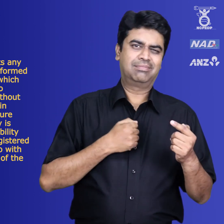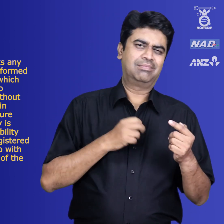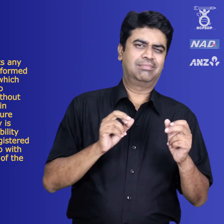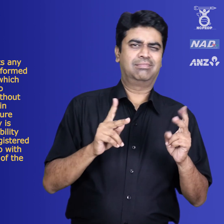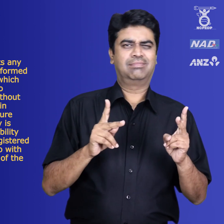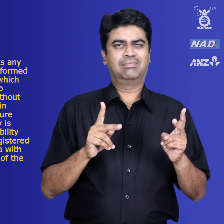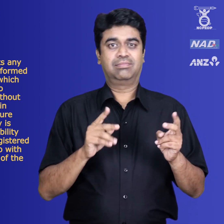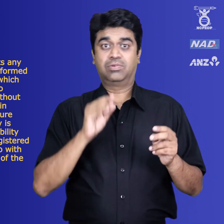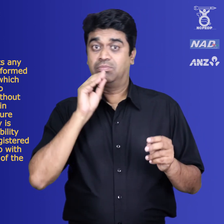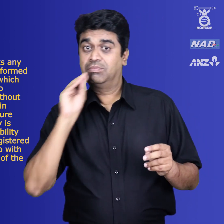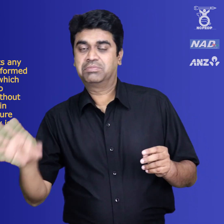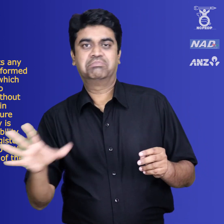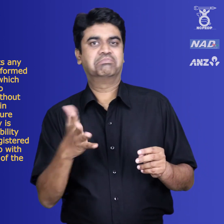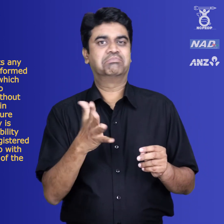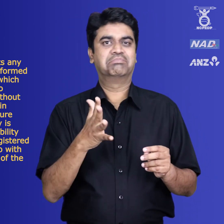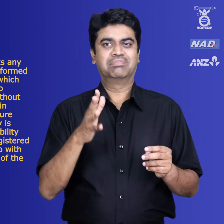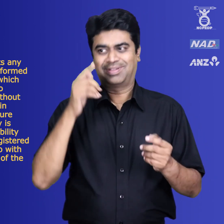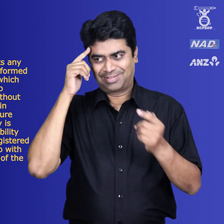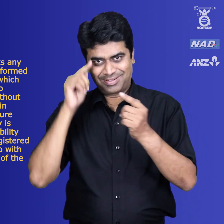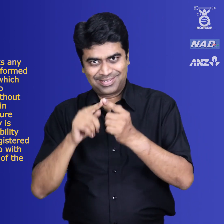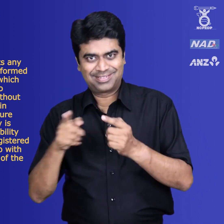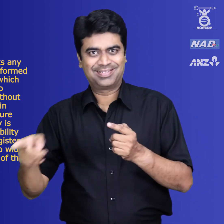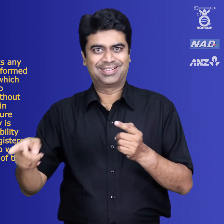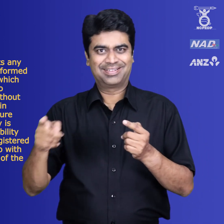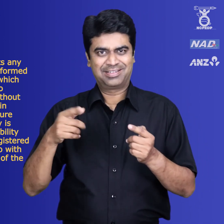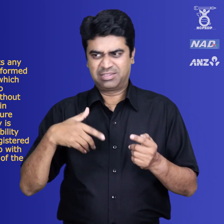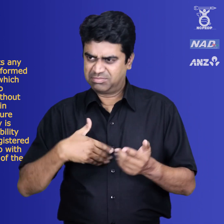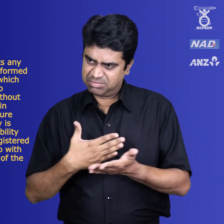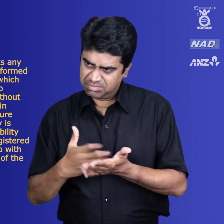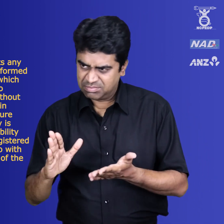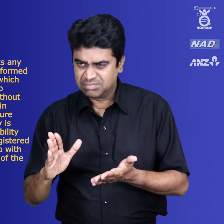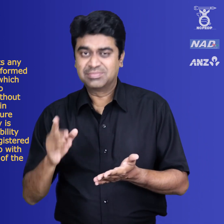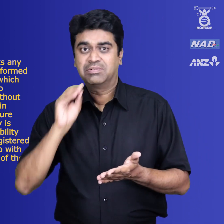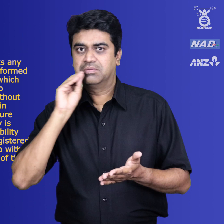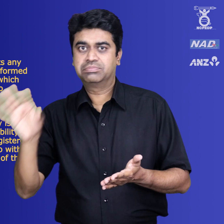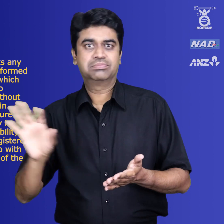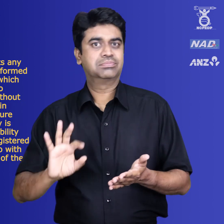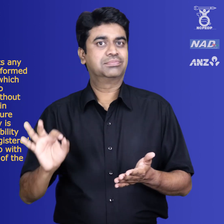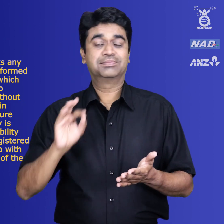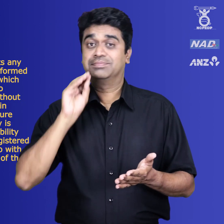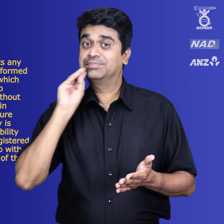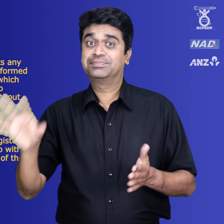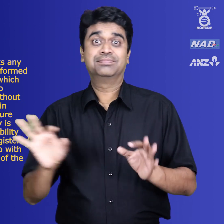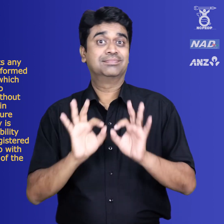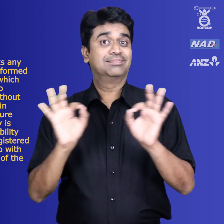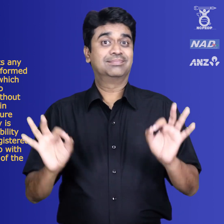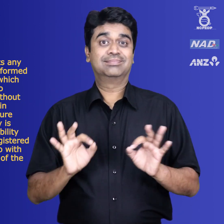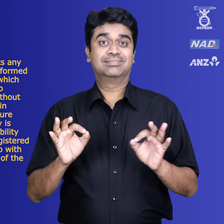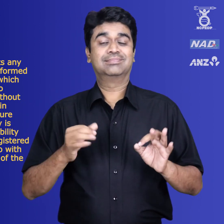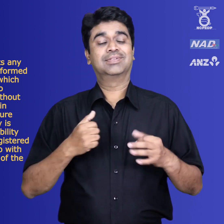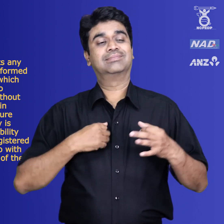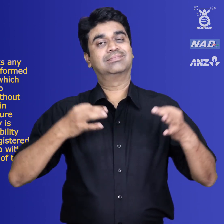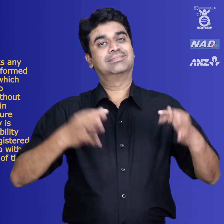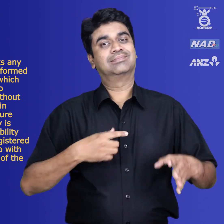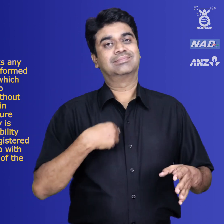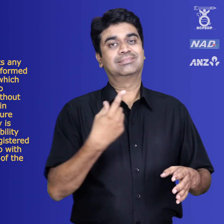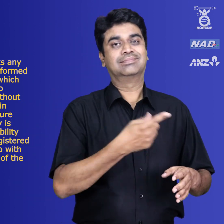opinion of a registered medical practitioner and also with the consent of the guardian of the woman with disability.